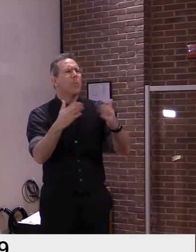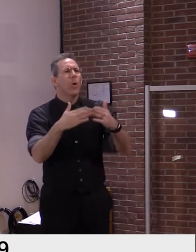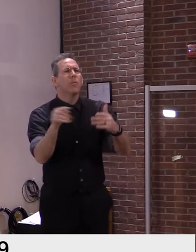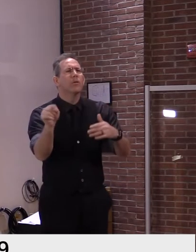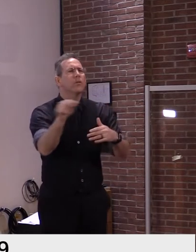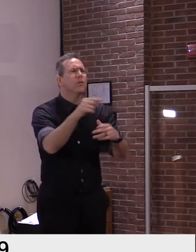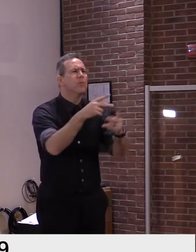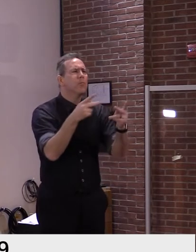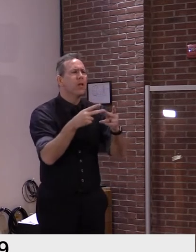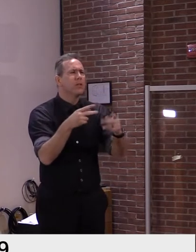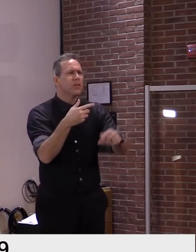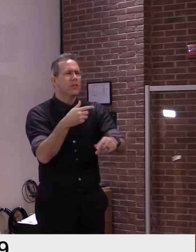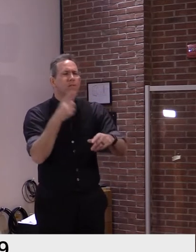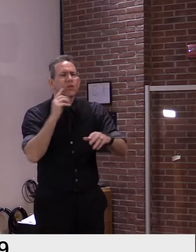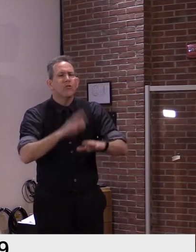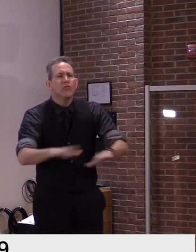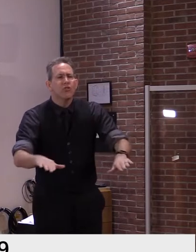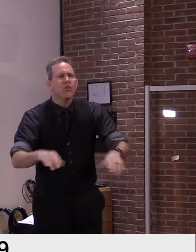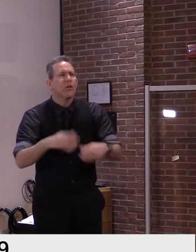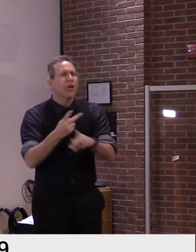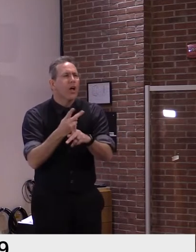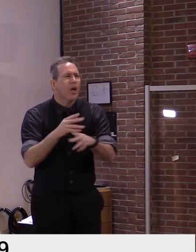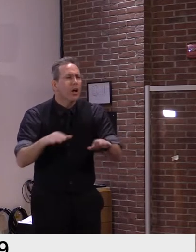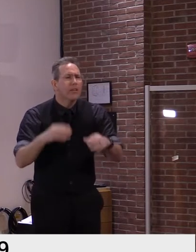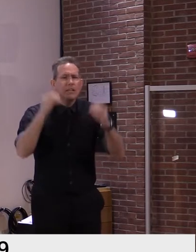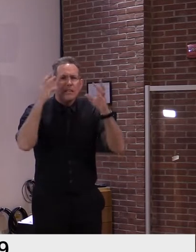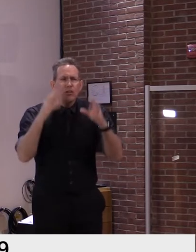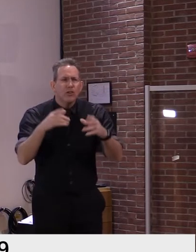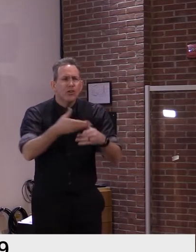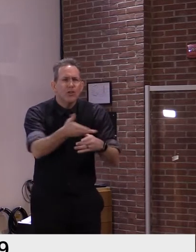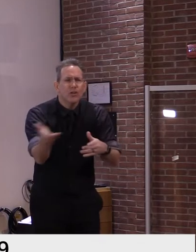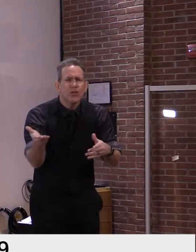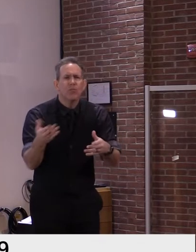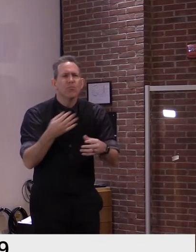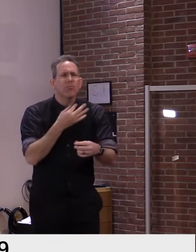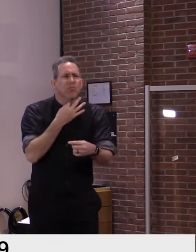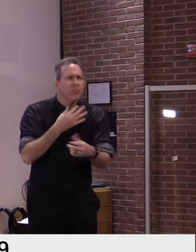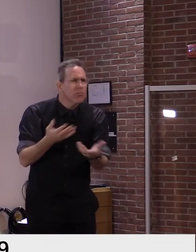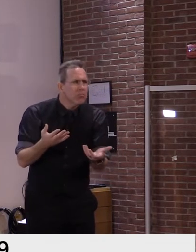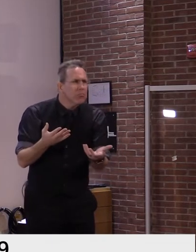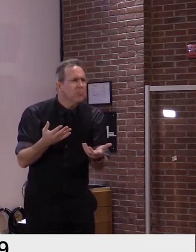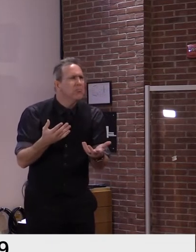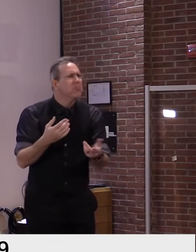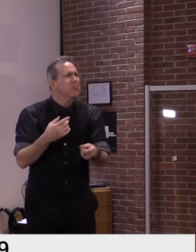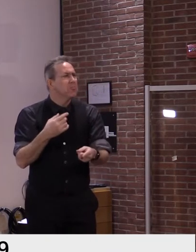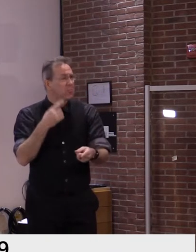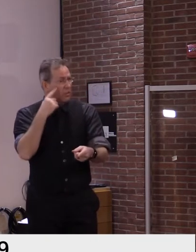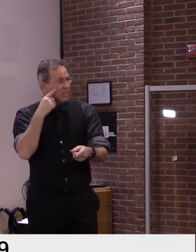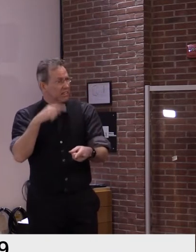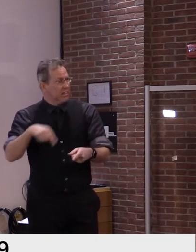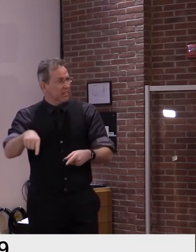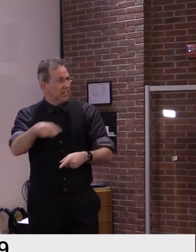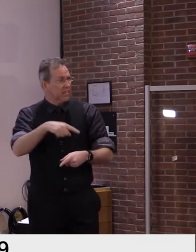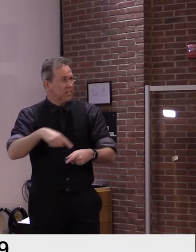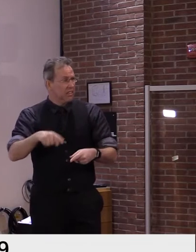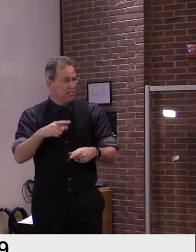childcare and teachers, I'm wondering how that isn't going to set back the vaccination process